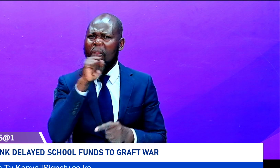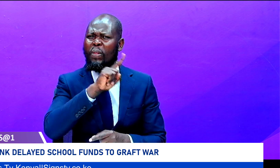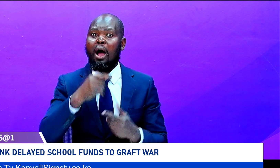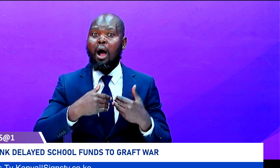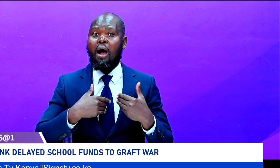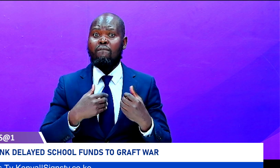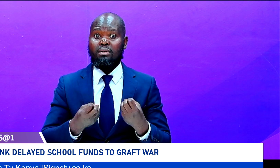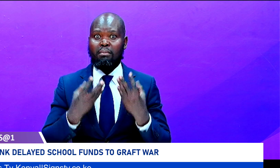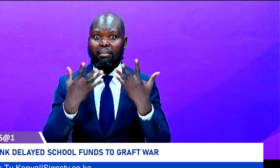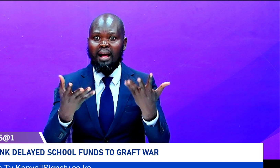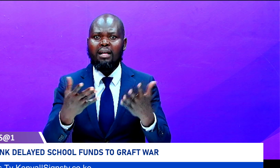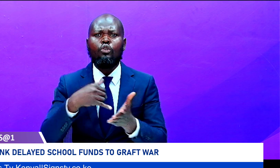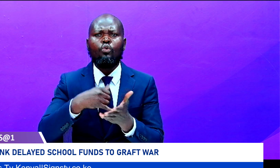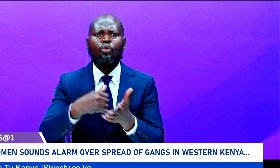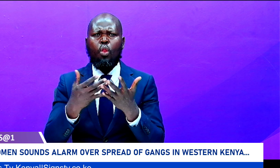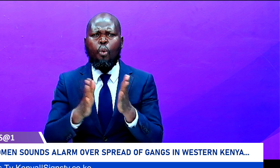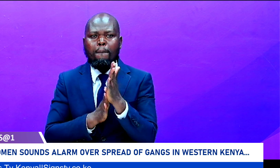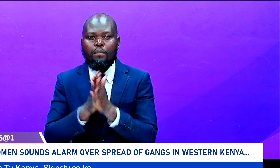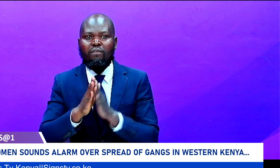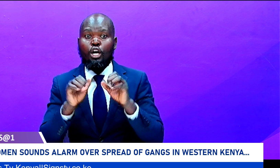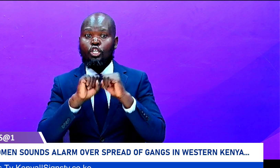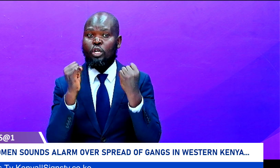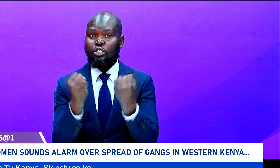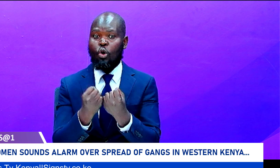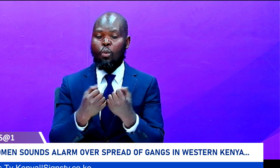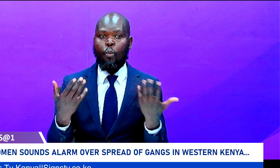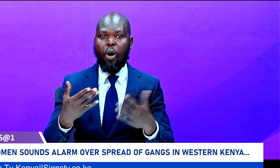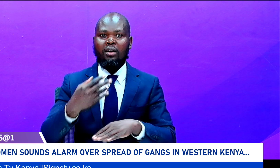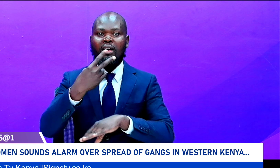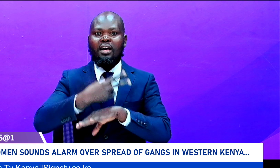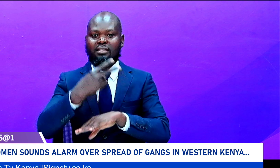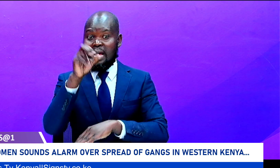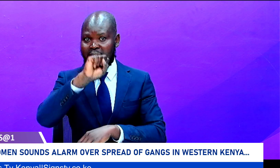with the Social Health Authority insurance services.